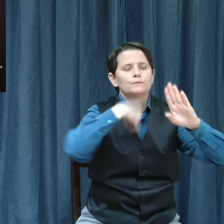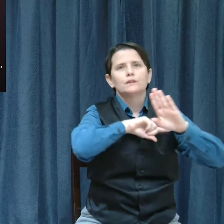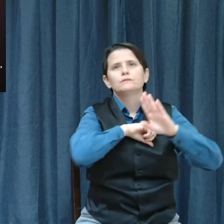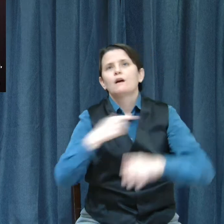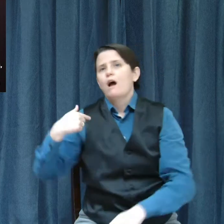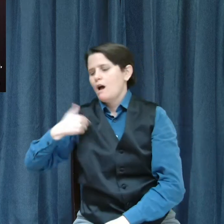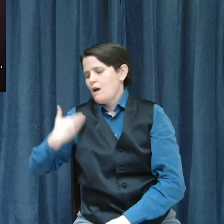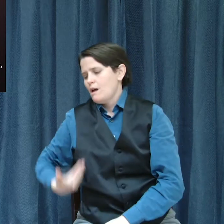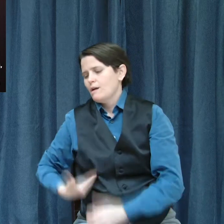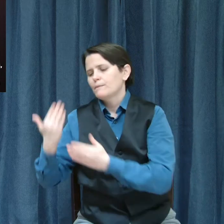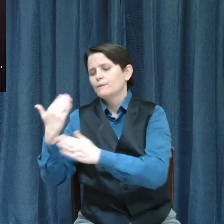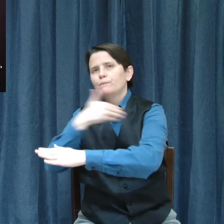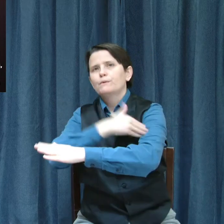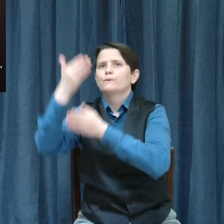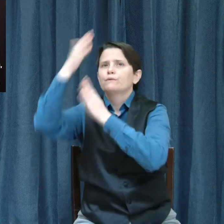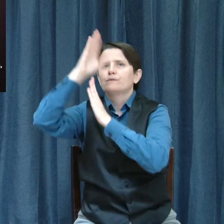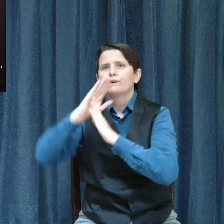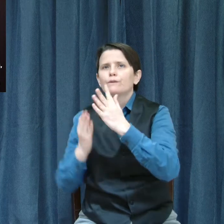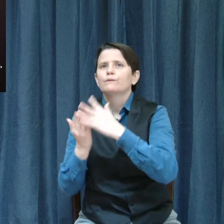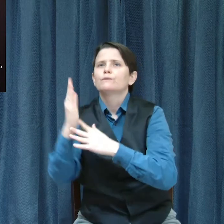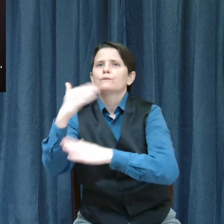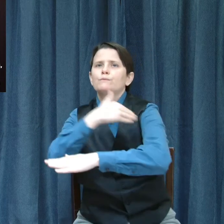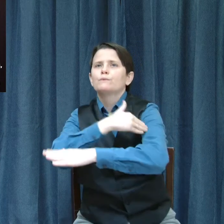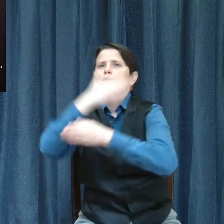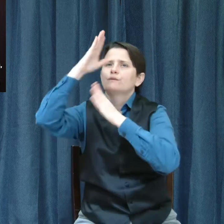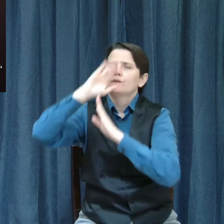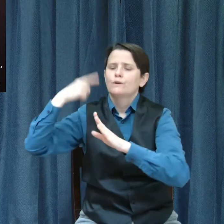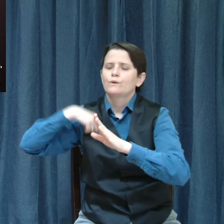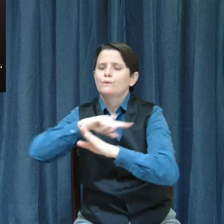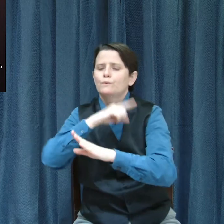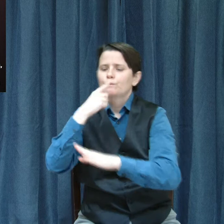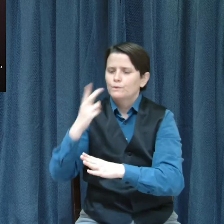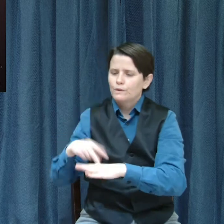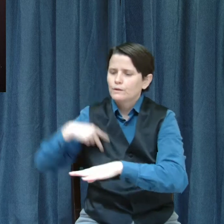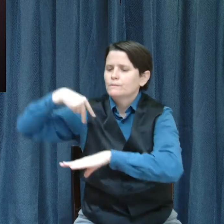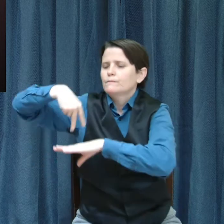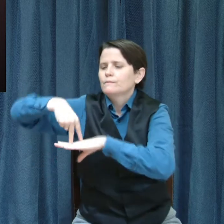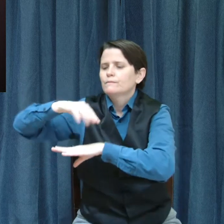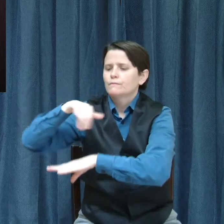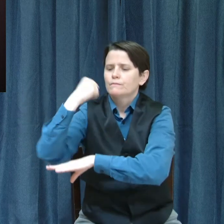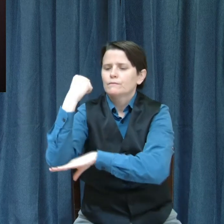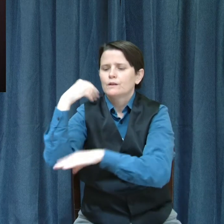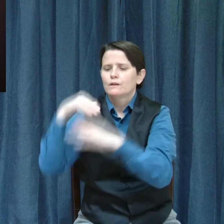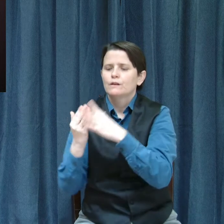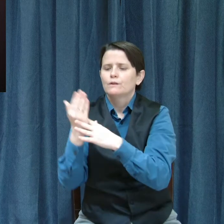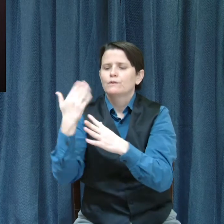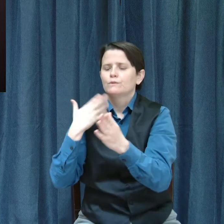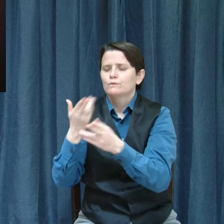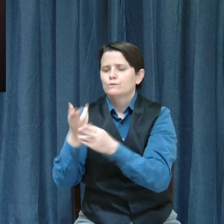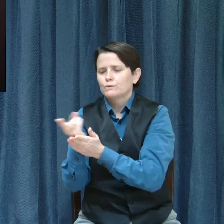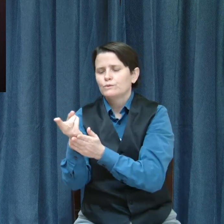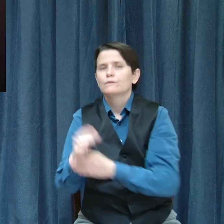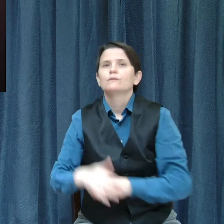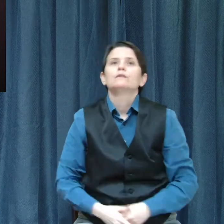of God. As the power of God, we stand in truth. The presence of God